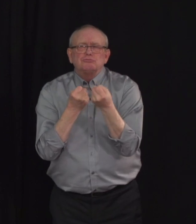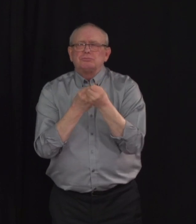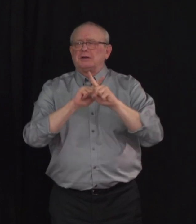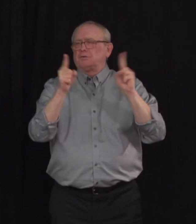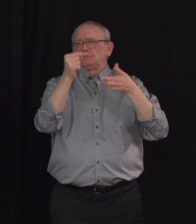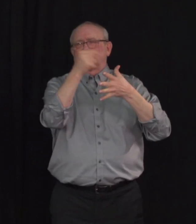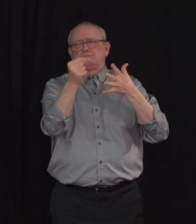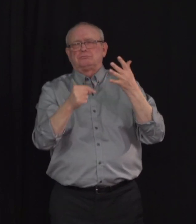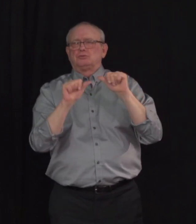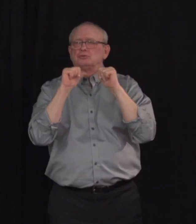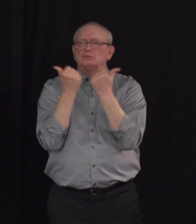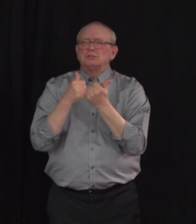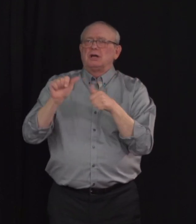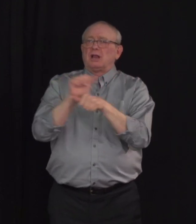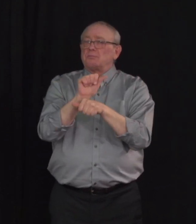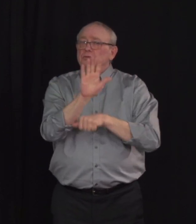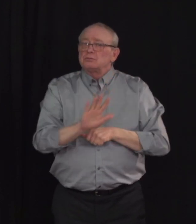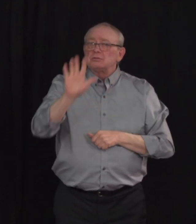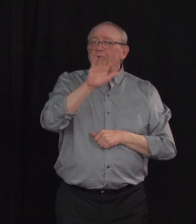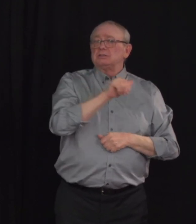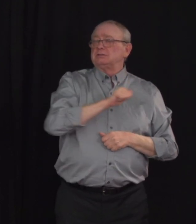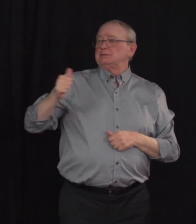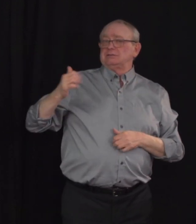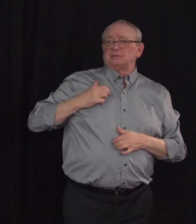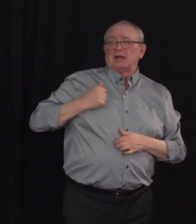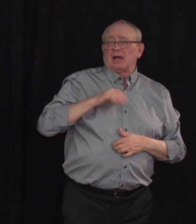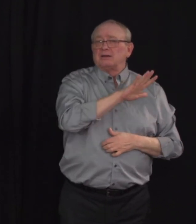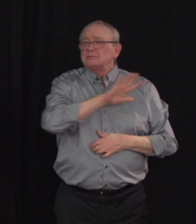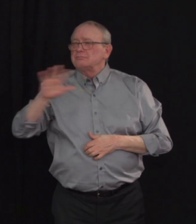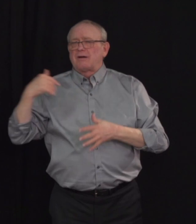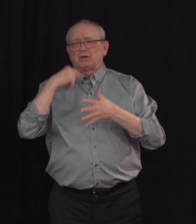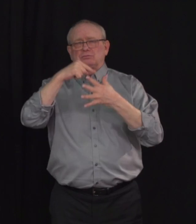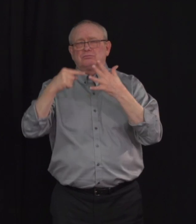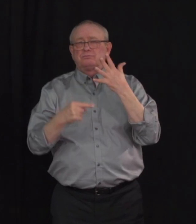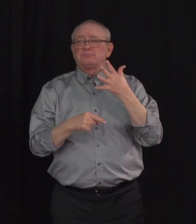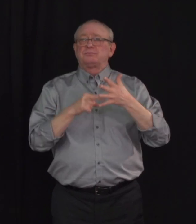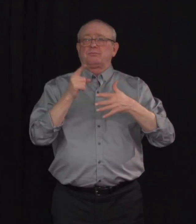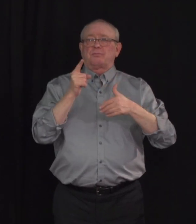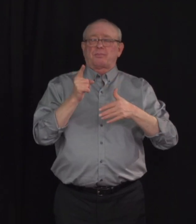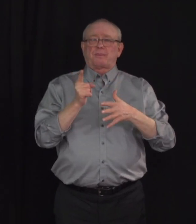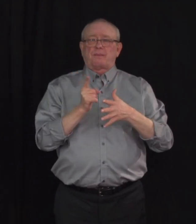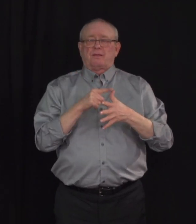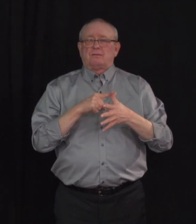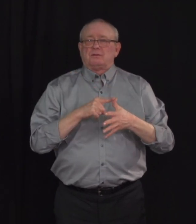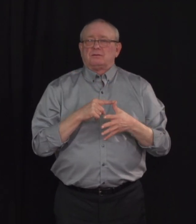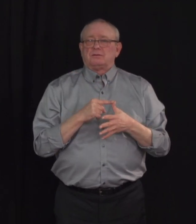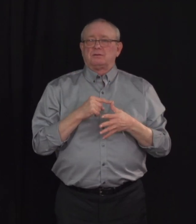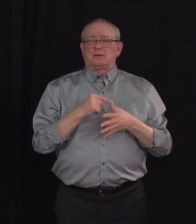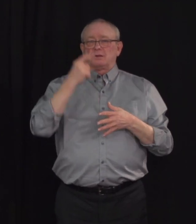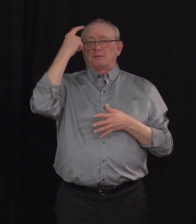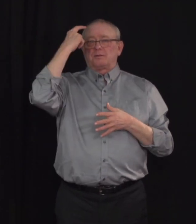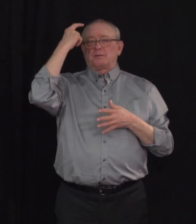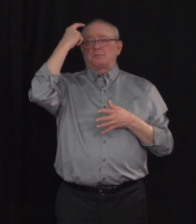Canada. For children and youth, there's the Alberta Youth Mental Health Hub online and the Kids Help Phone.